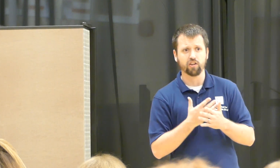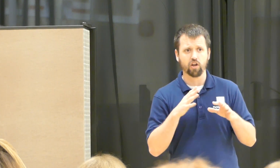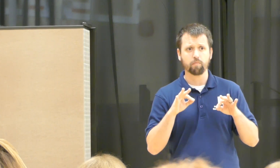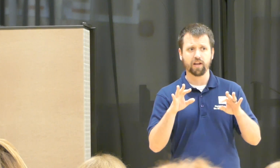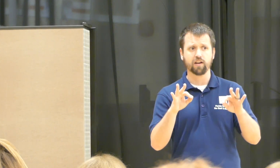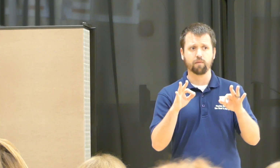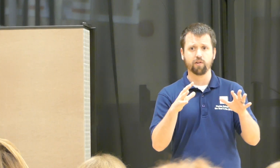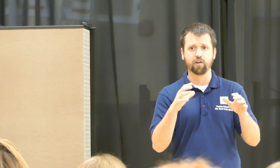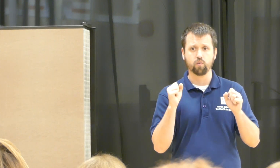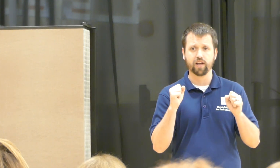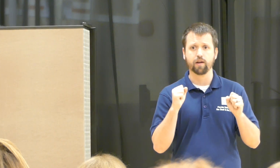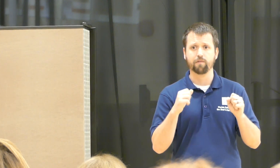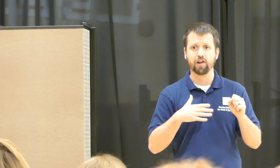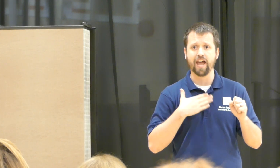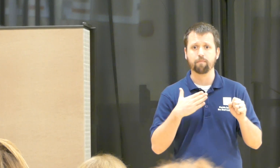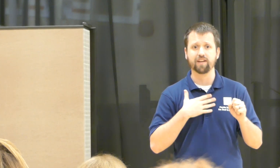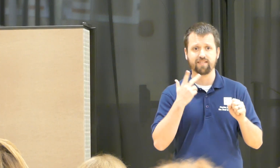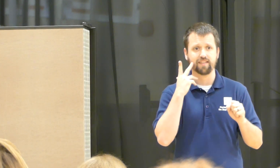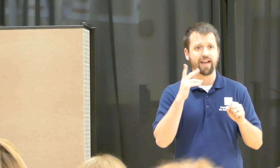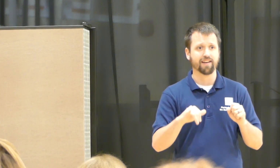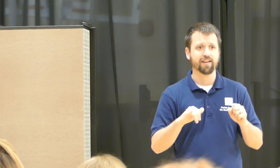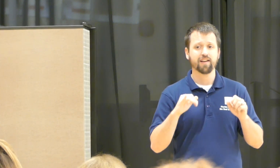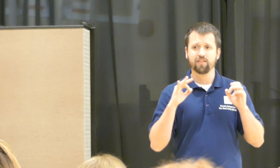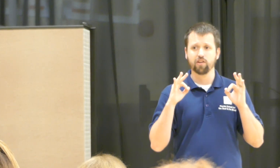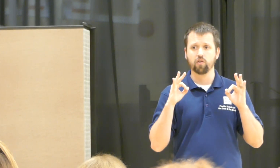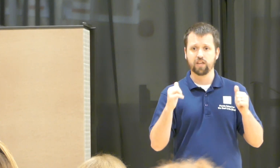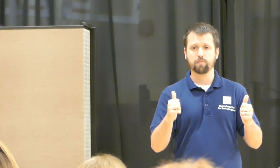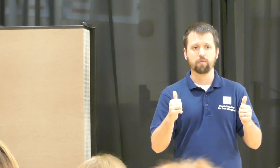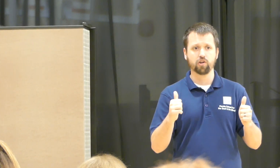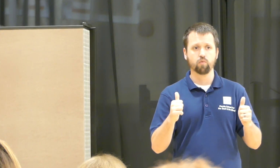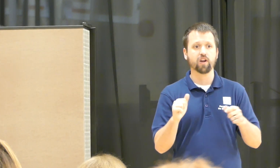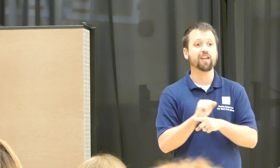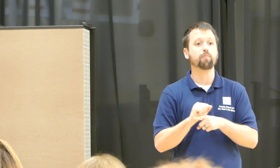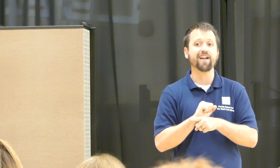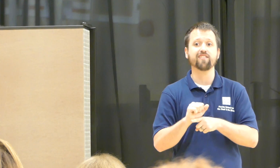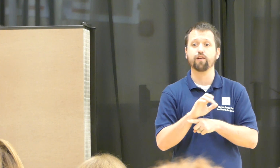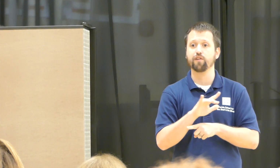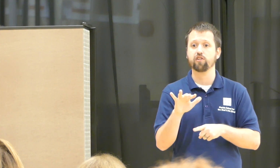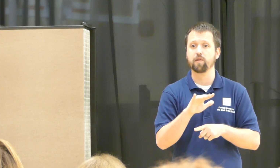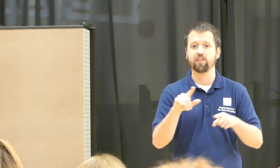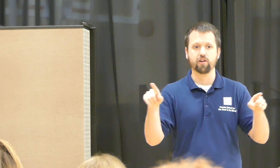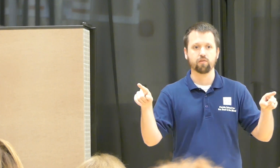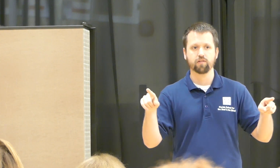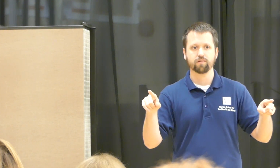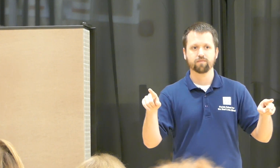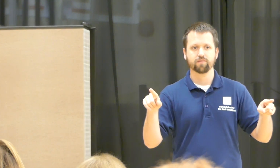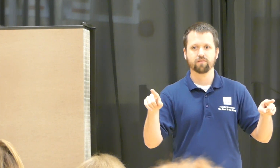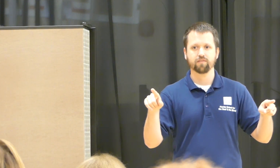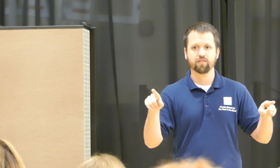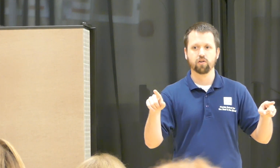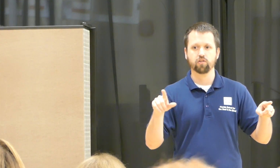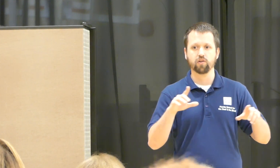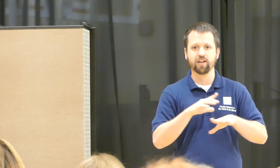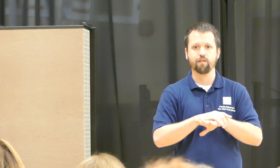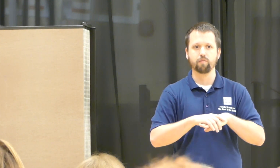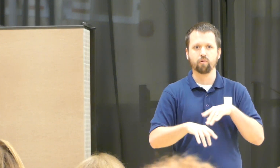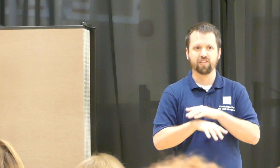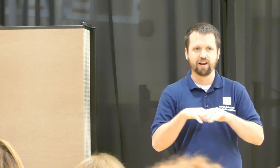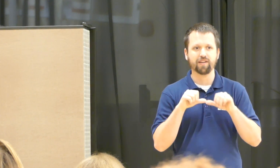Y'all are picking it up very quick. I'm very happy to see it. So keep up the good work. Keep practicing your finger spelling though. Don't get comfortable with it. I will